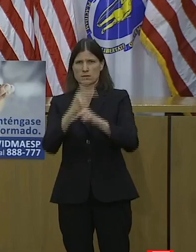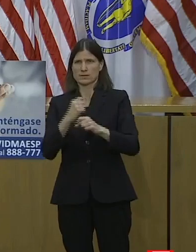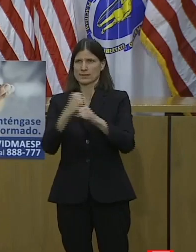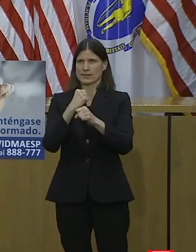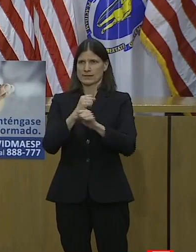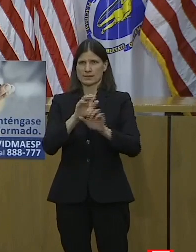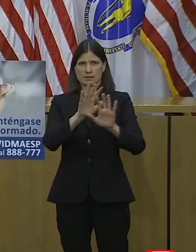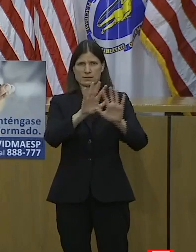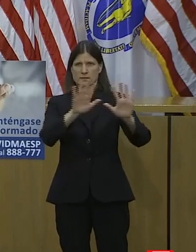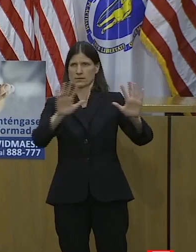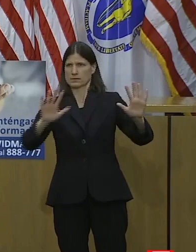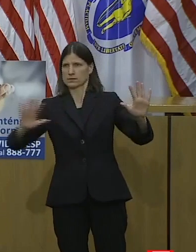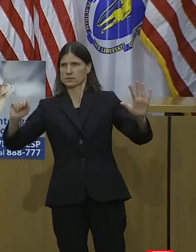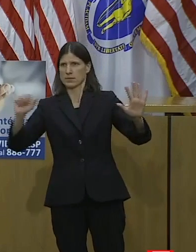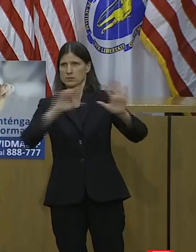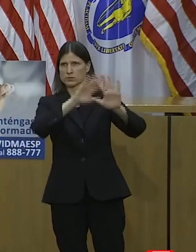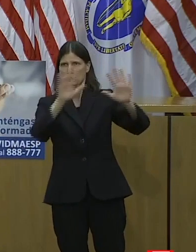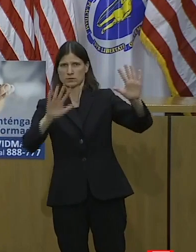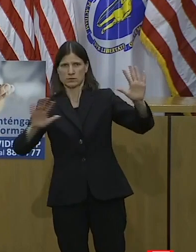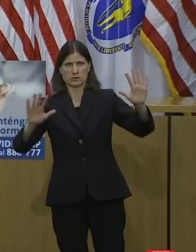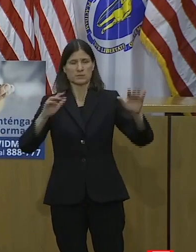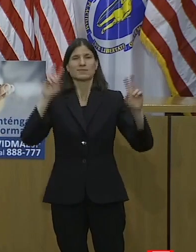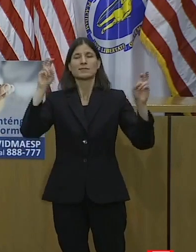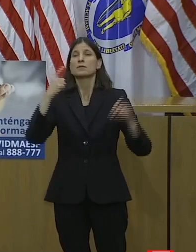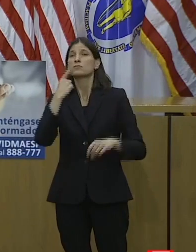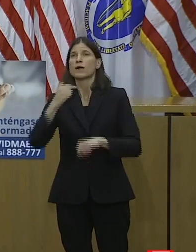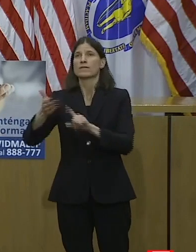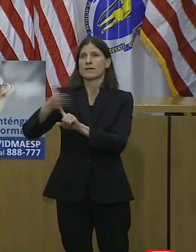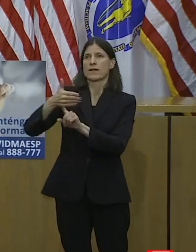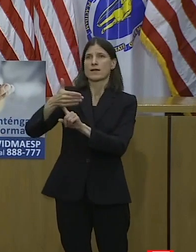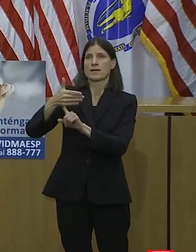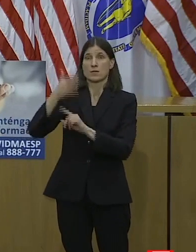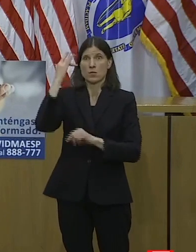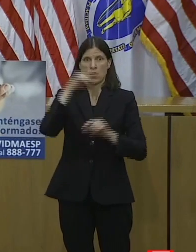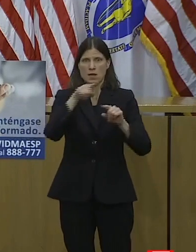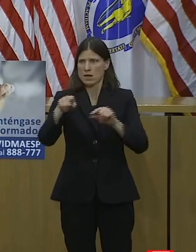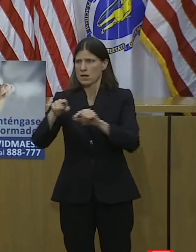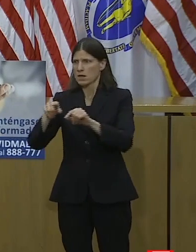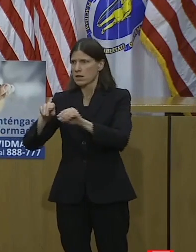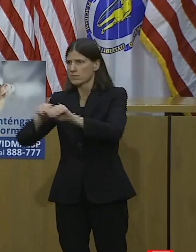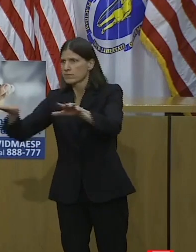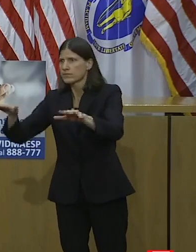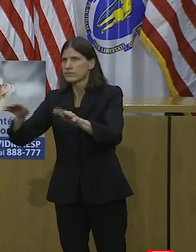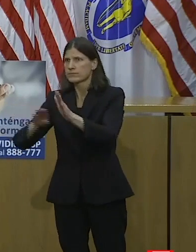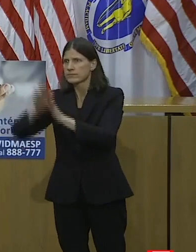that would start to, you'd want to start to ask questions. If you didn't have